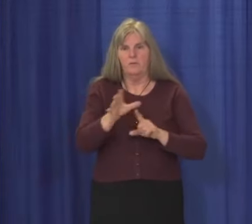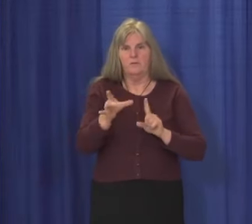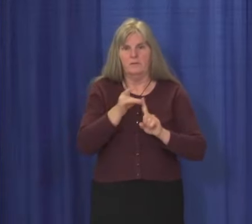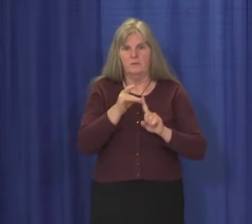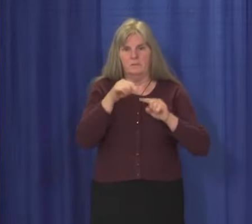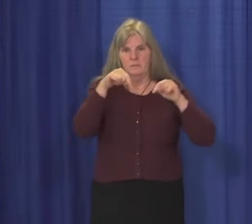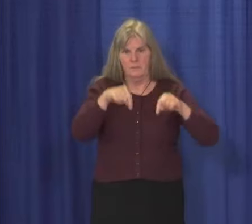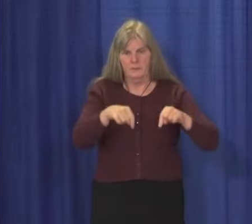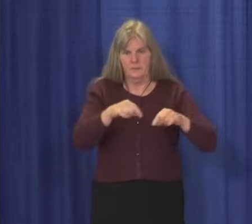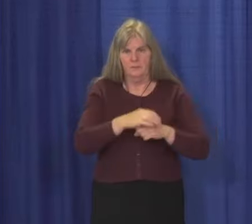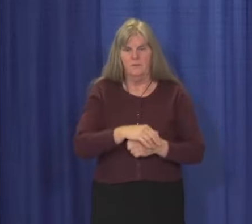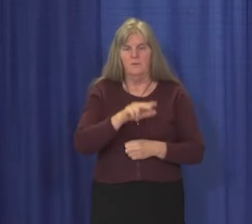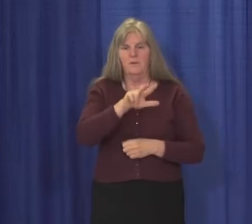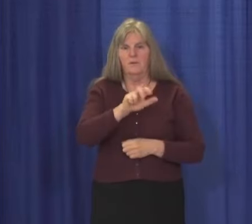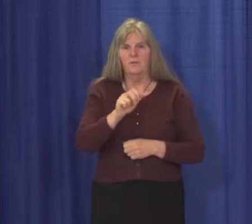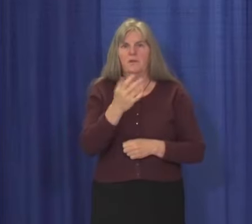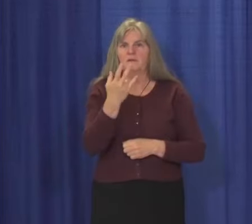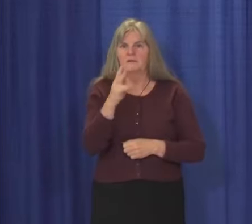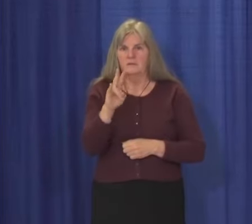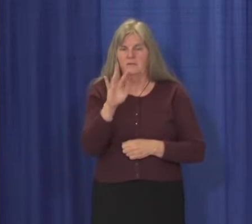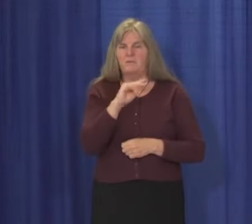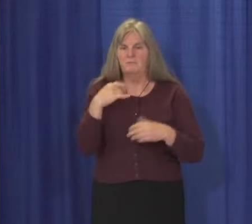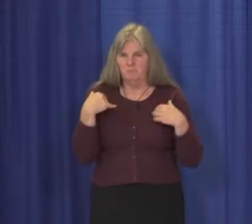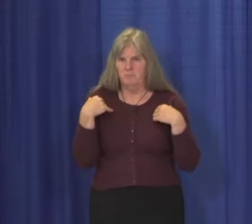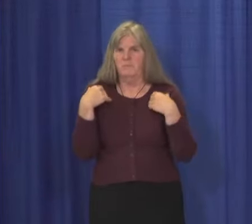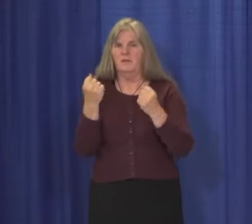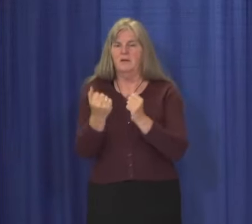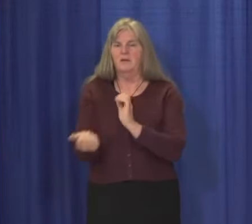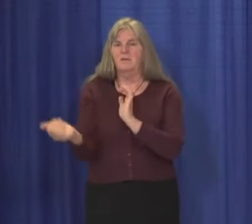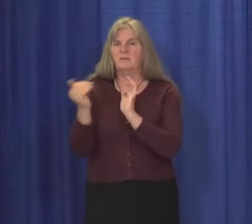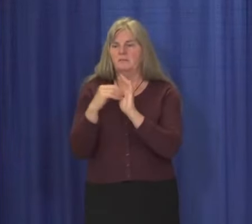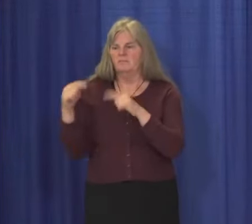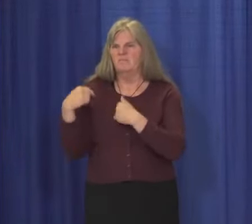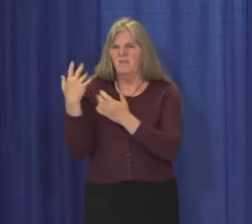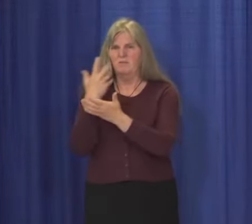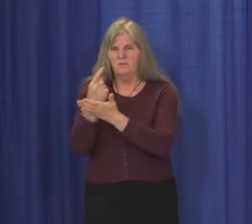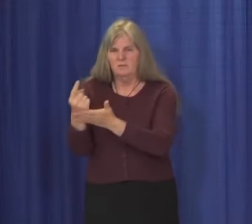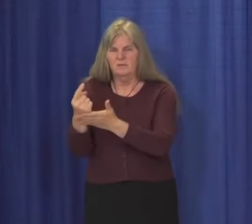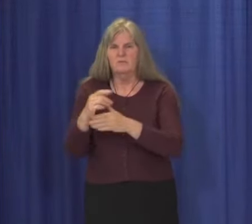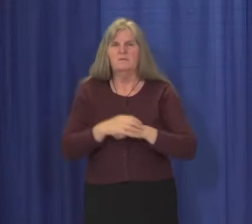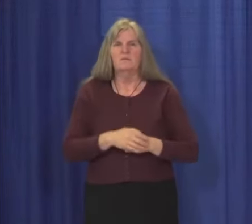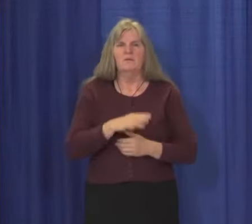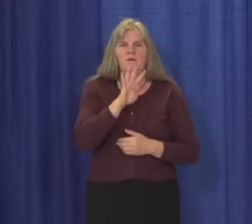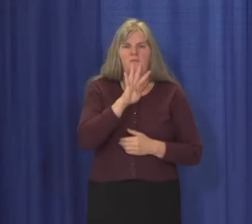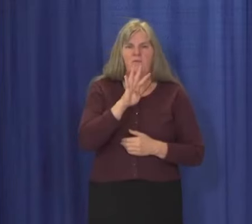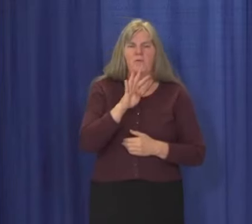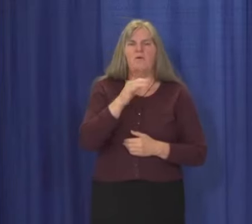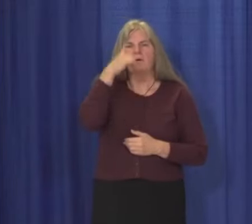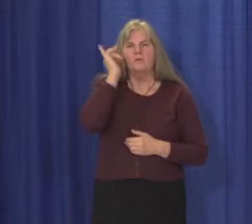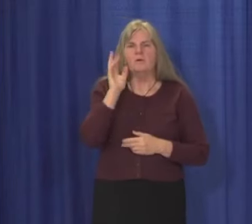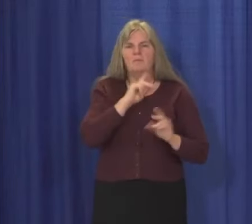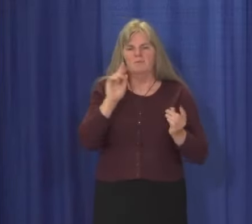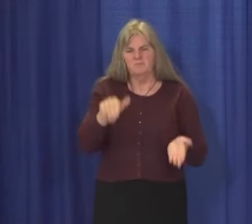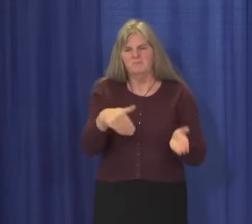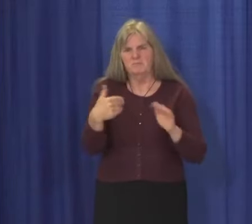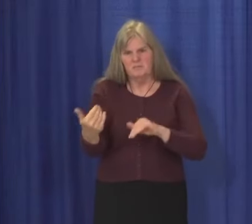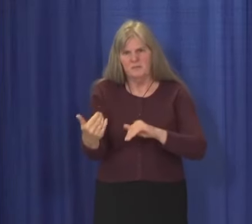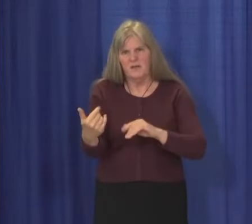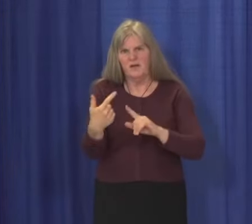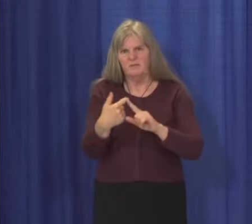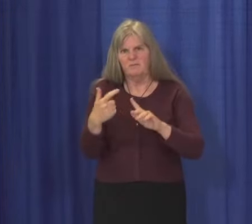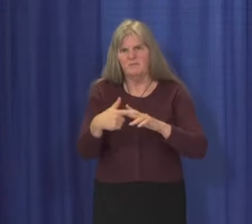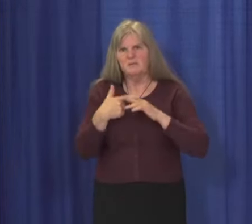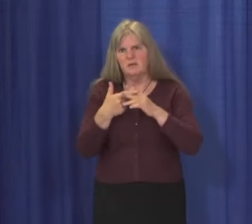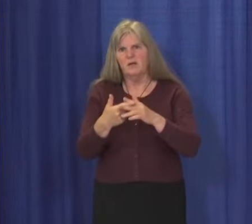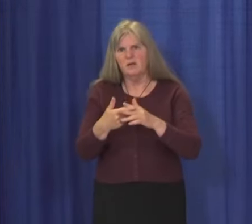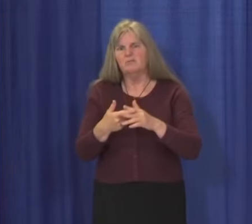territory. 317 people have recovered since this wave began. 4 Yukoners have died since the wave began